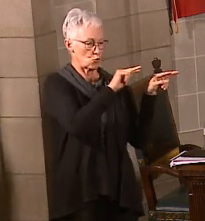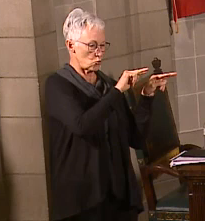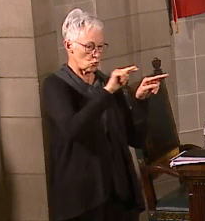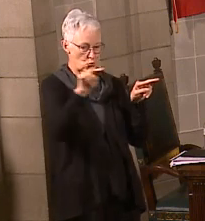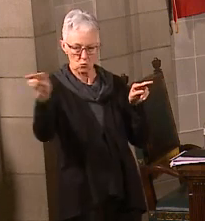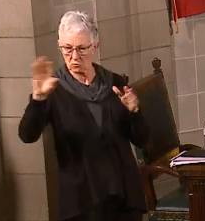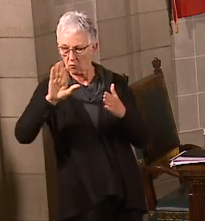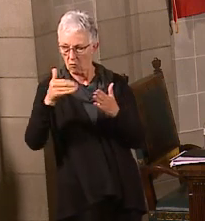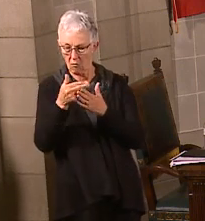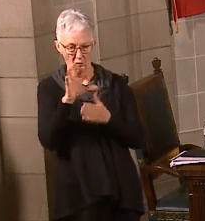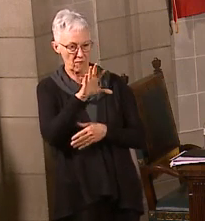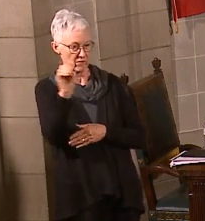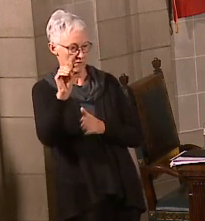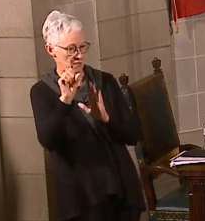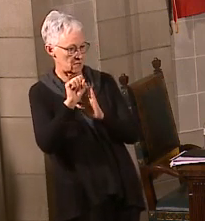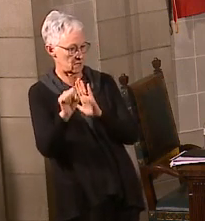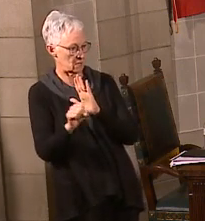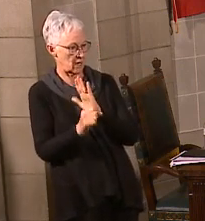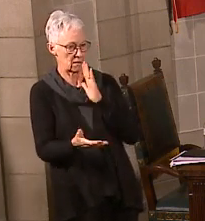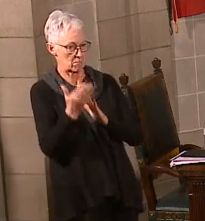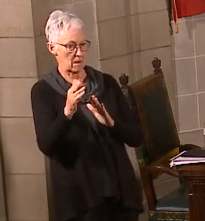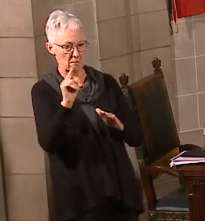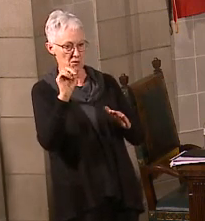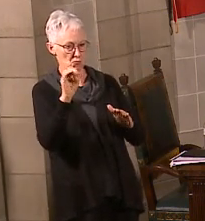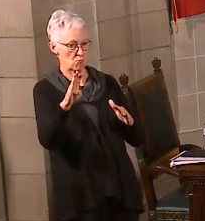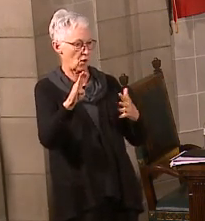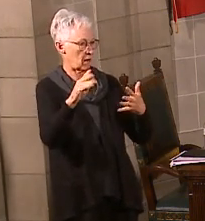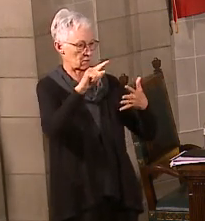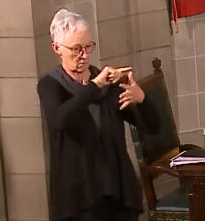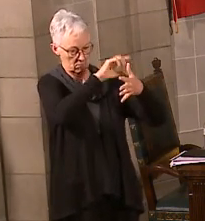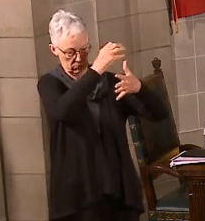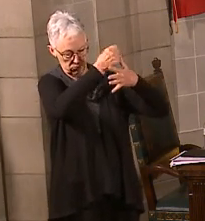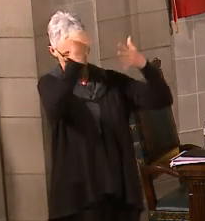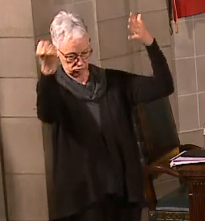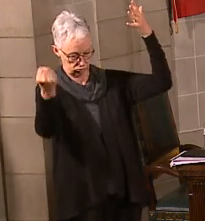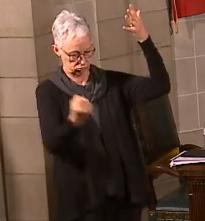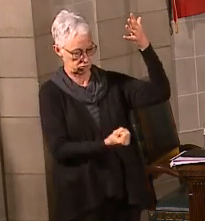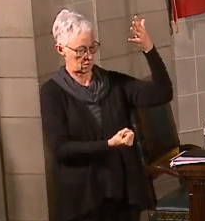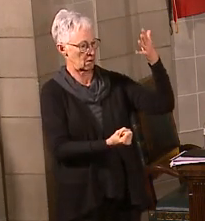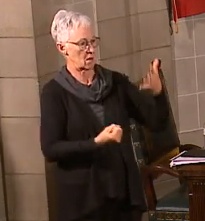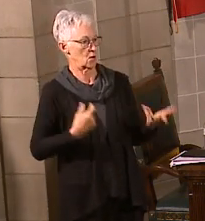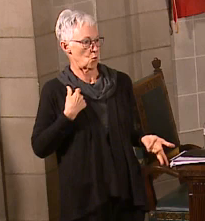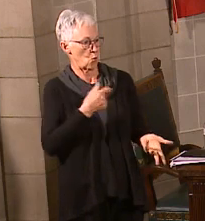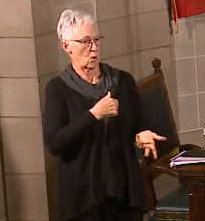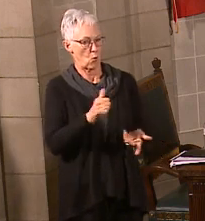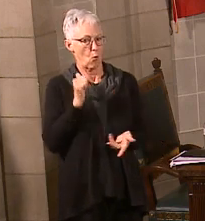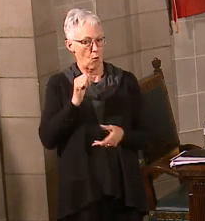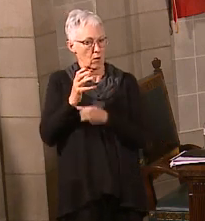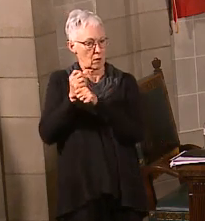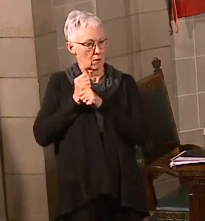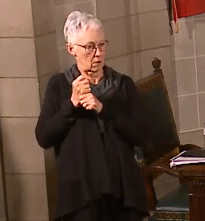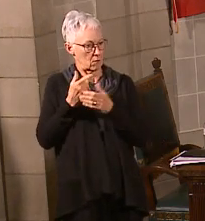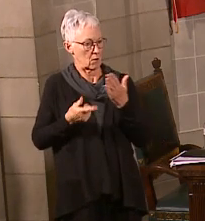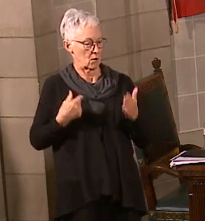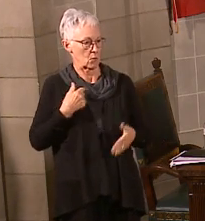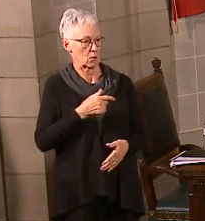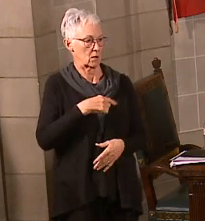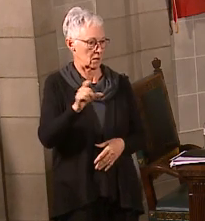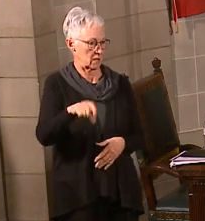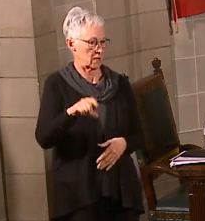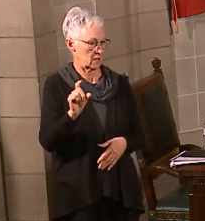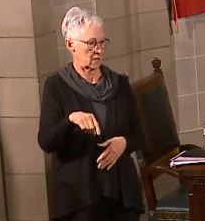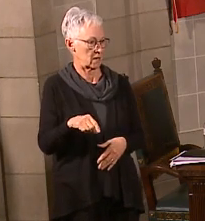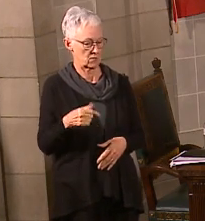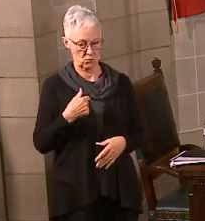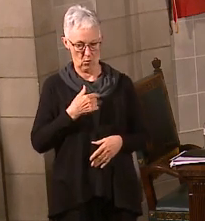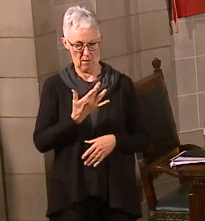but asking us to go out and get the reagents we need specifically for the machines, for example, that we have, is a decentralized way to